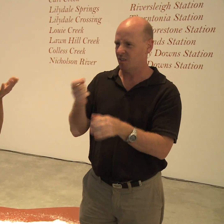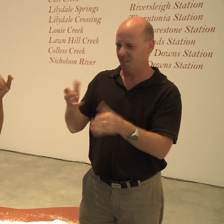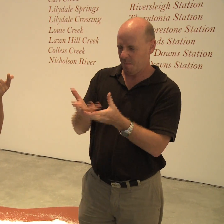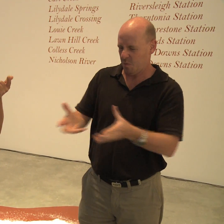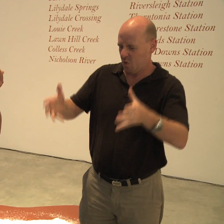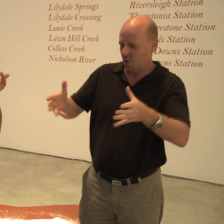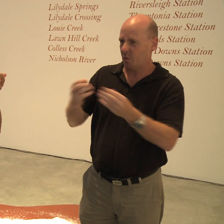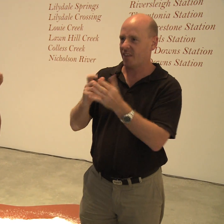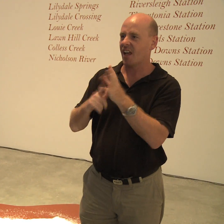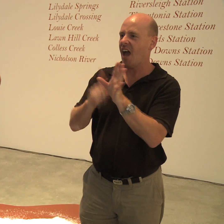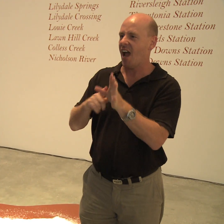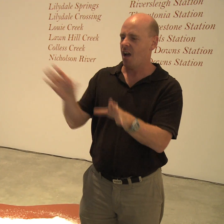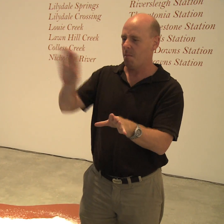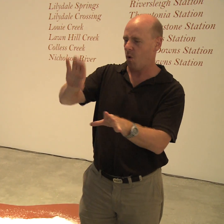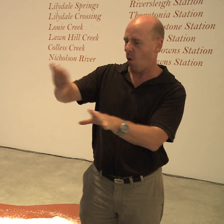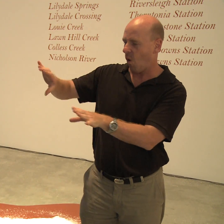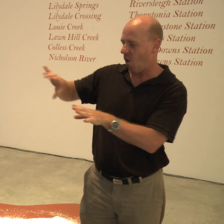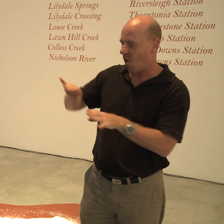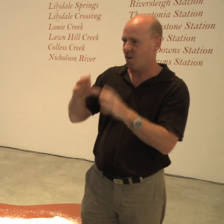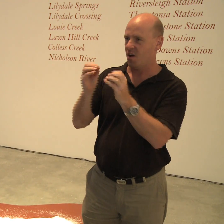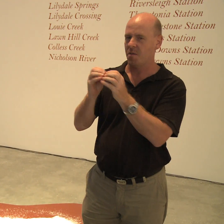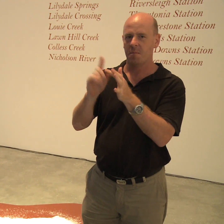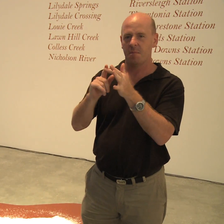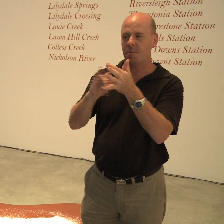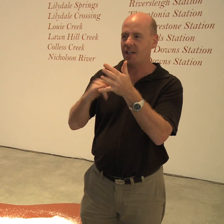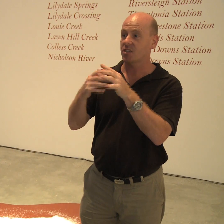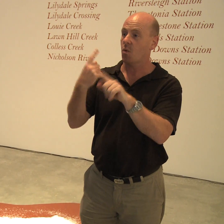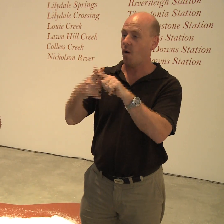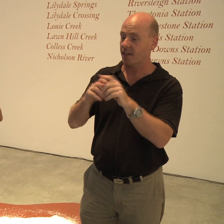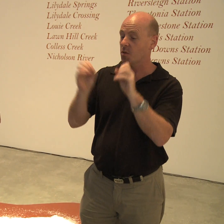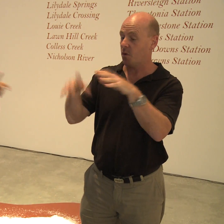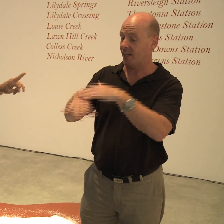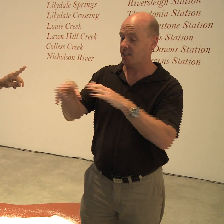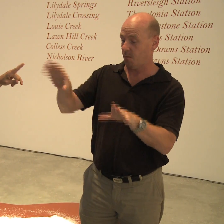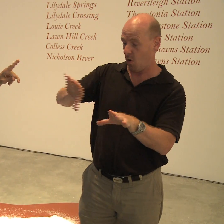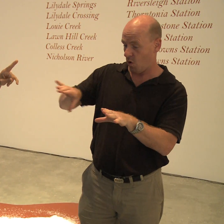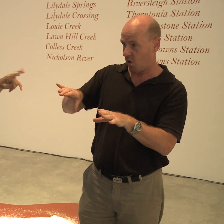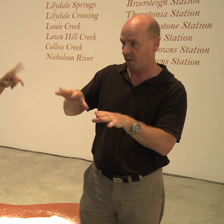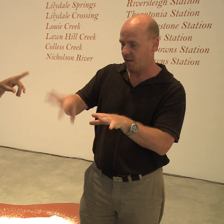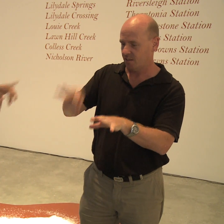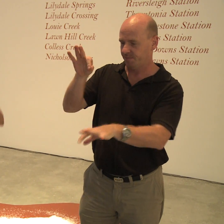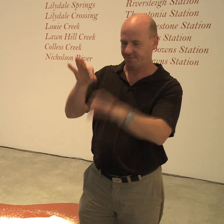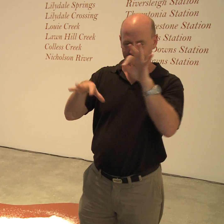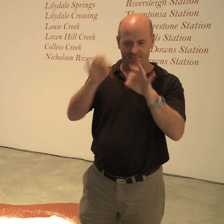this wax, beeswax, etc. into it. And then the wax ears have then been sort of